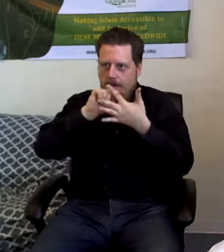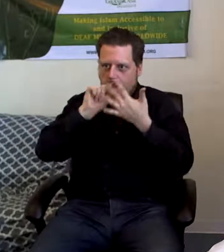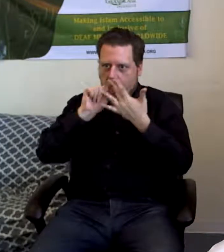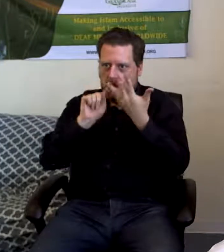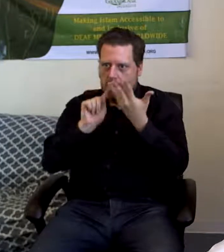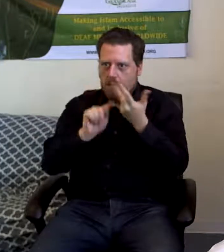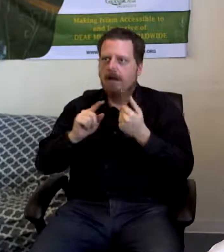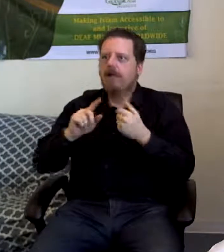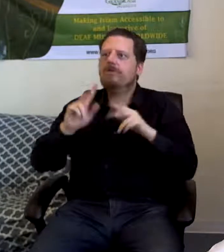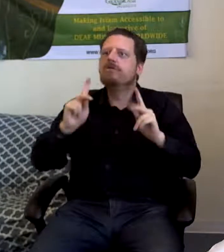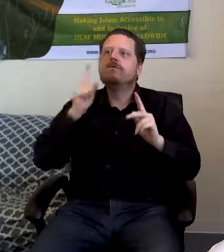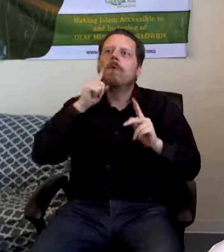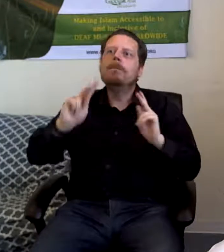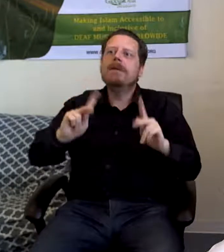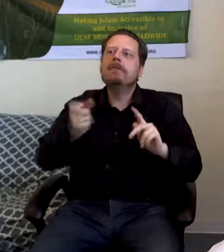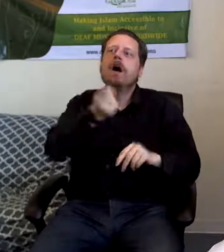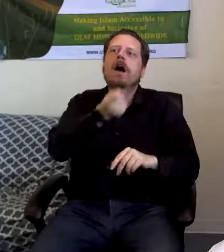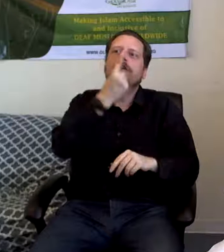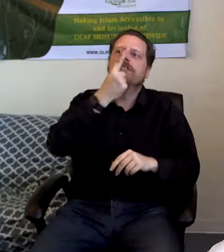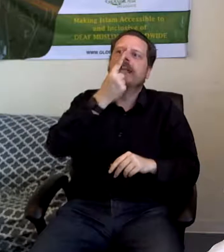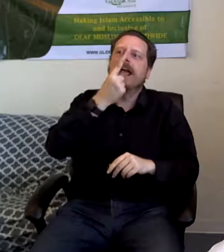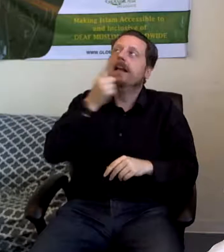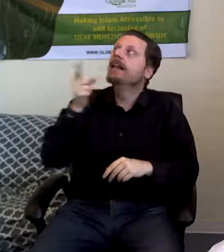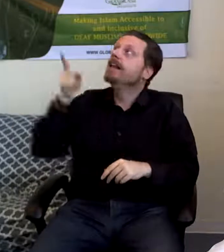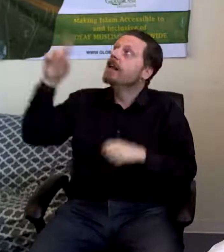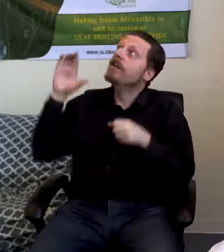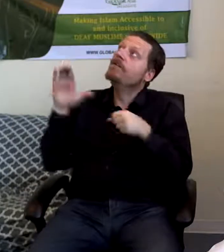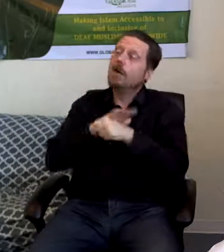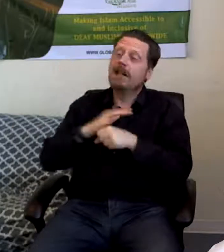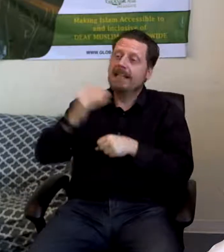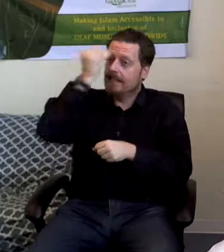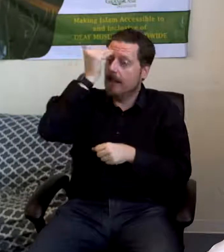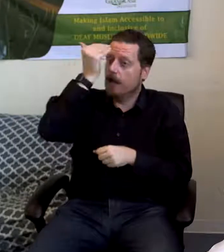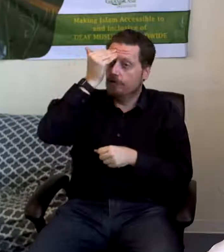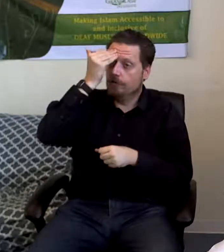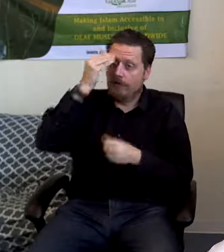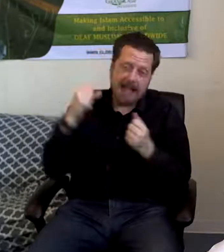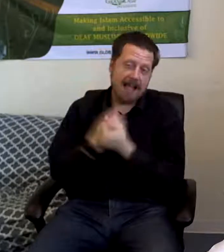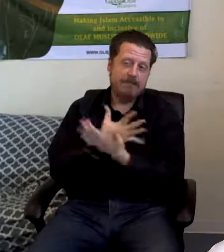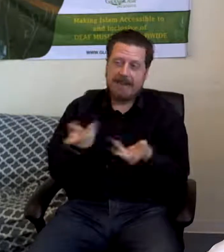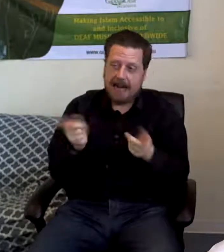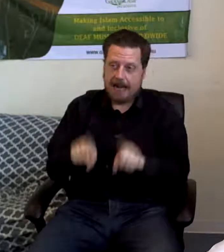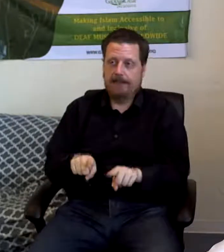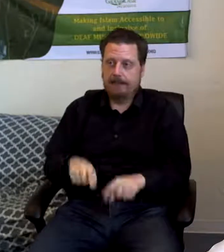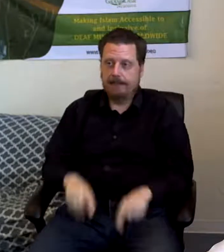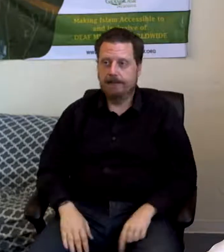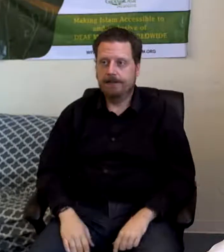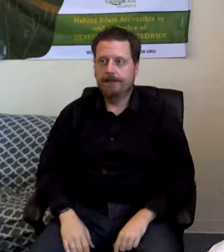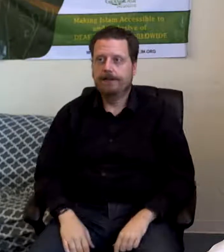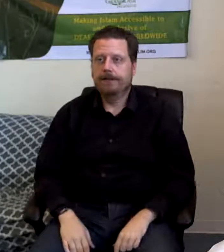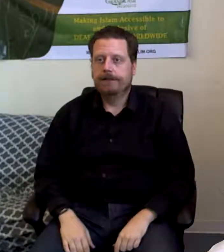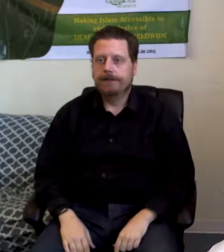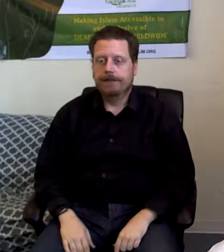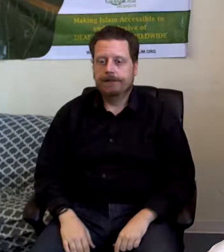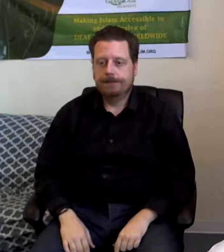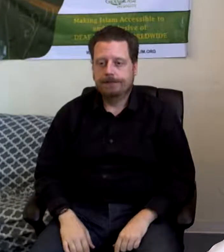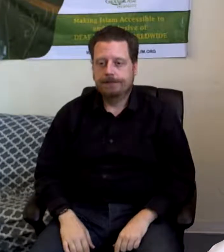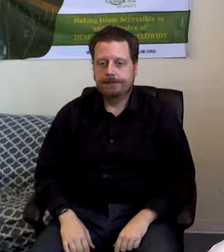people, and Allah is fully knowledgeable of everything.